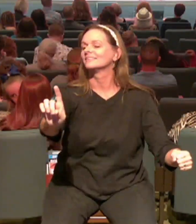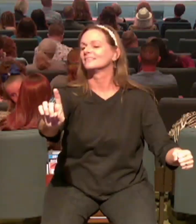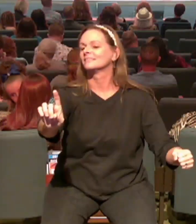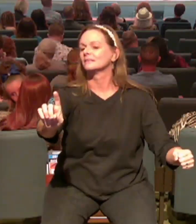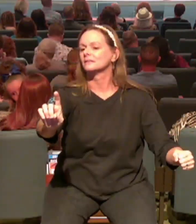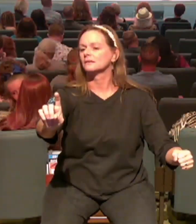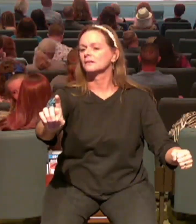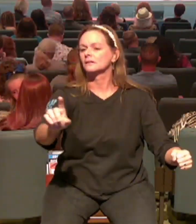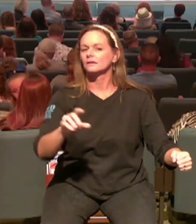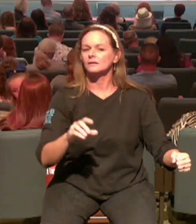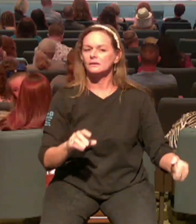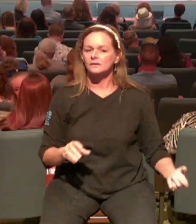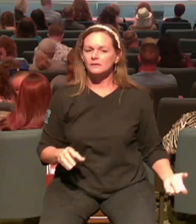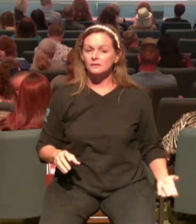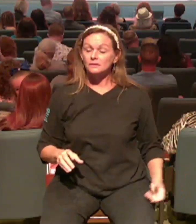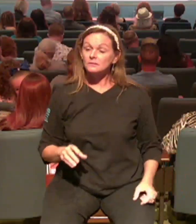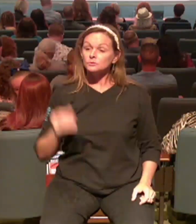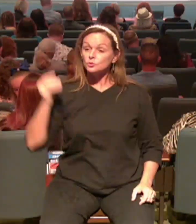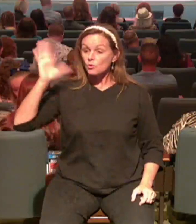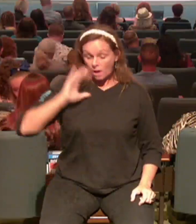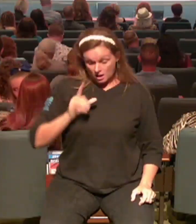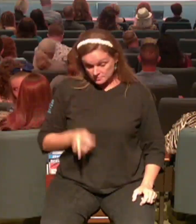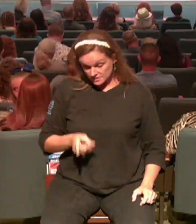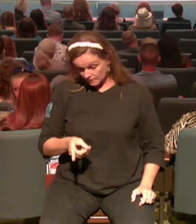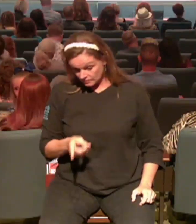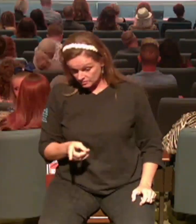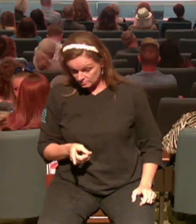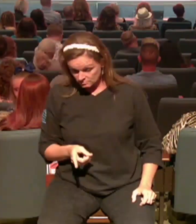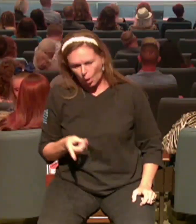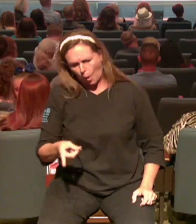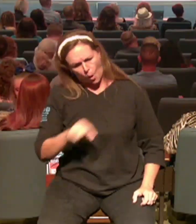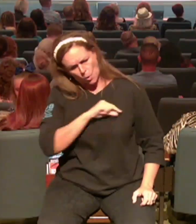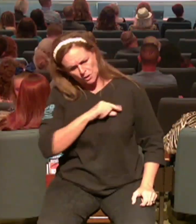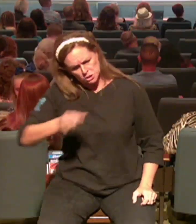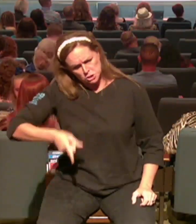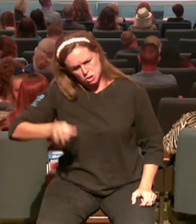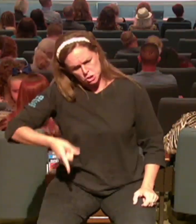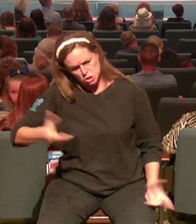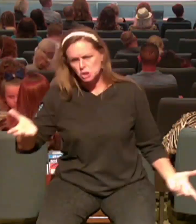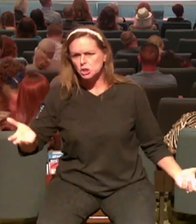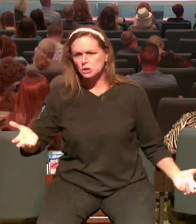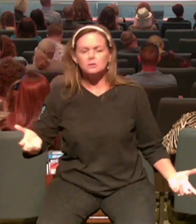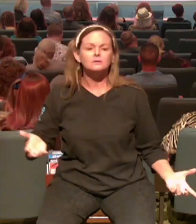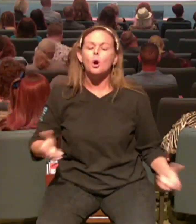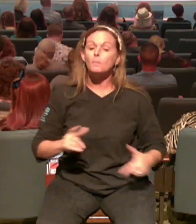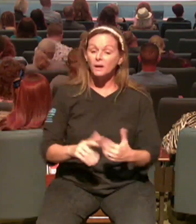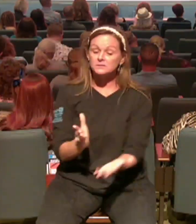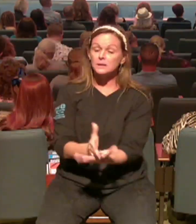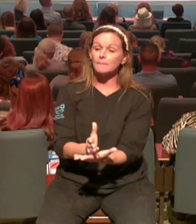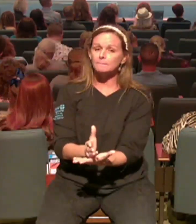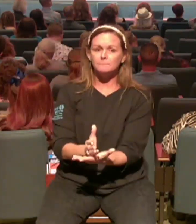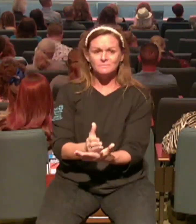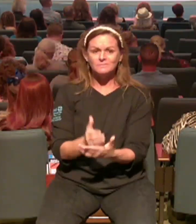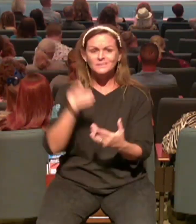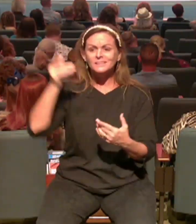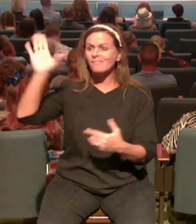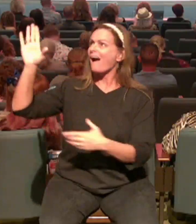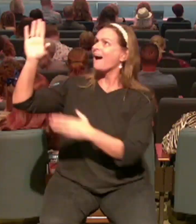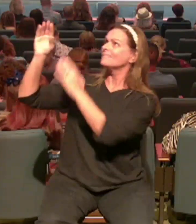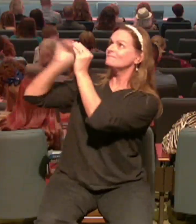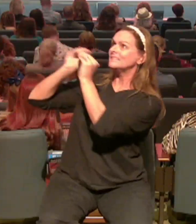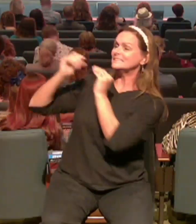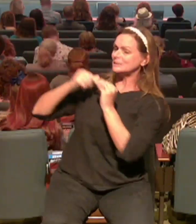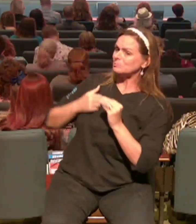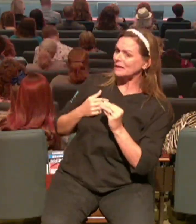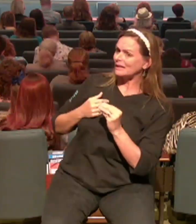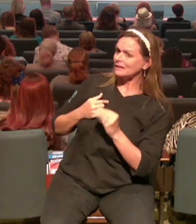won't condemn you. He says, neither do I condemn you, but he will correct you. I can tell firsthand, he corrects me a lot. Jesus doesn't